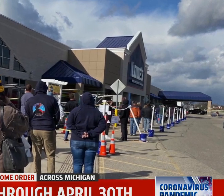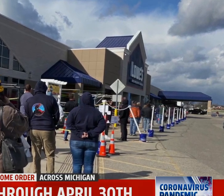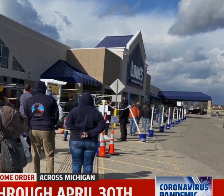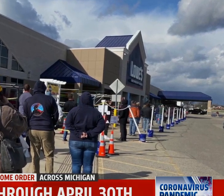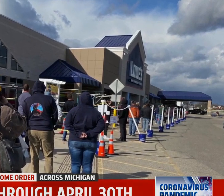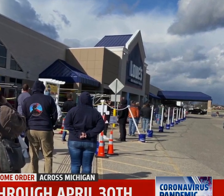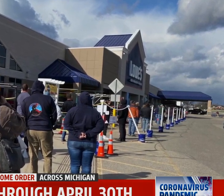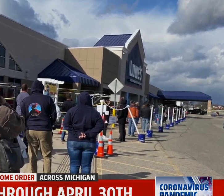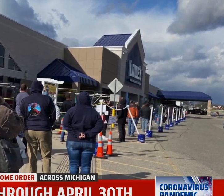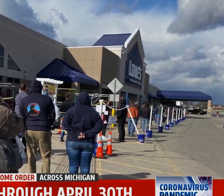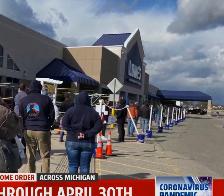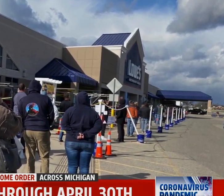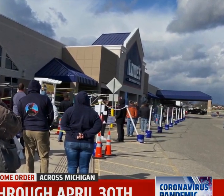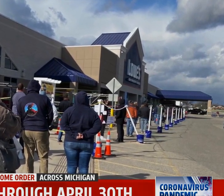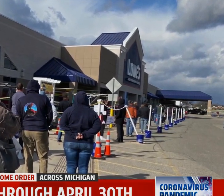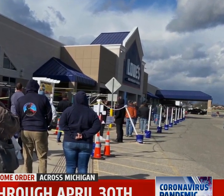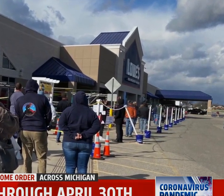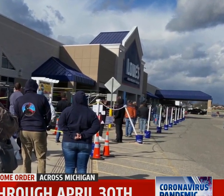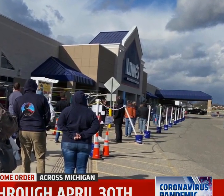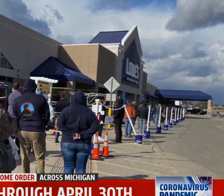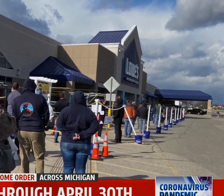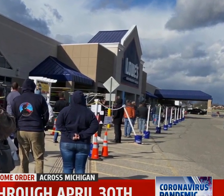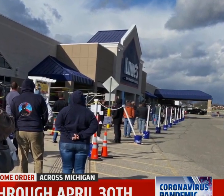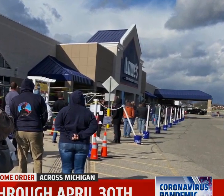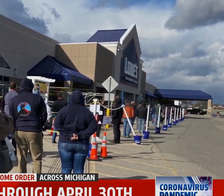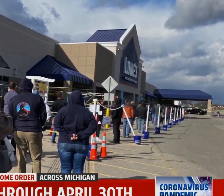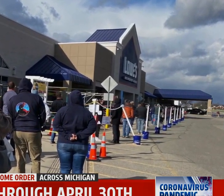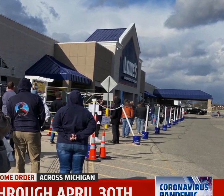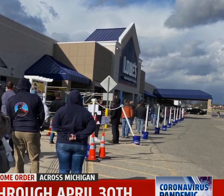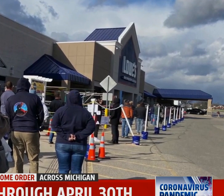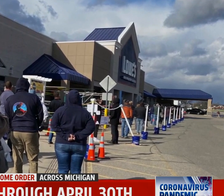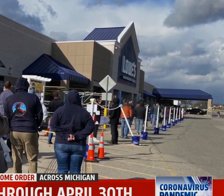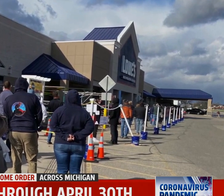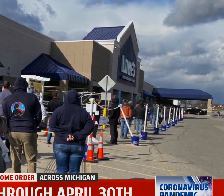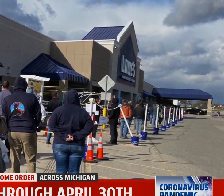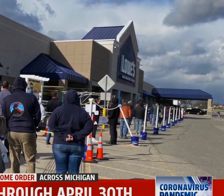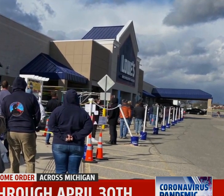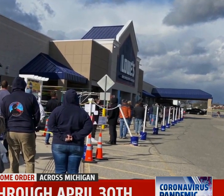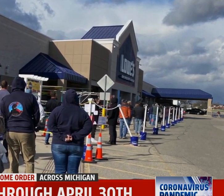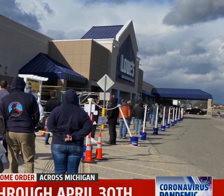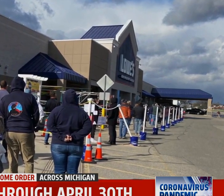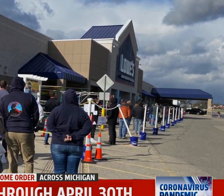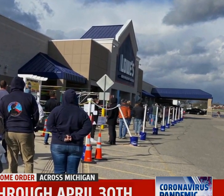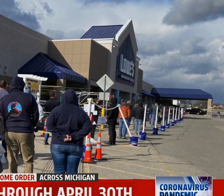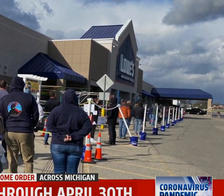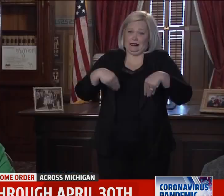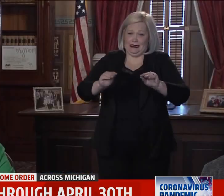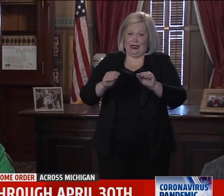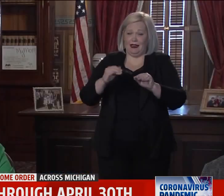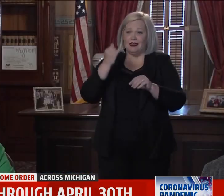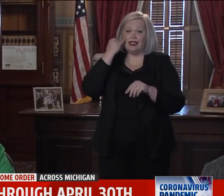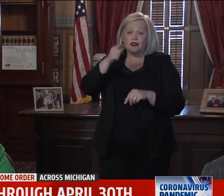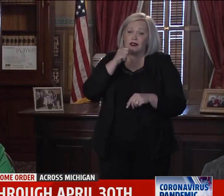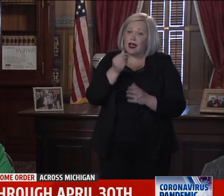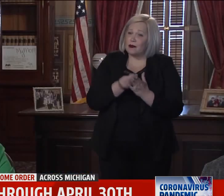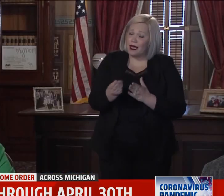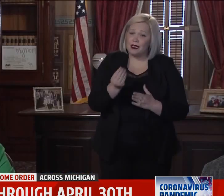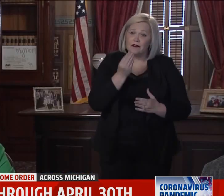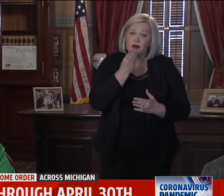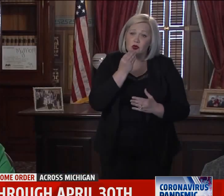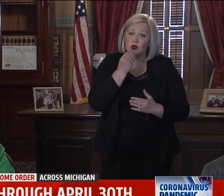surge to stores like Lowe's, where people waited in line for nearly an hour to get things like paint. If you're not buying food